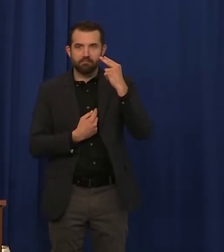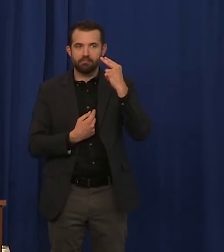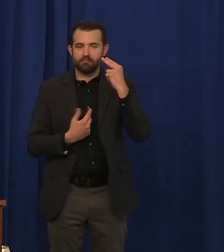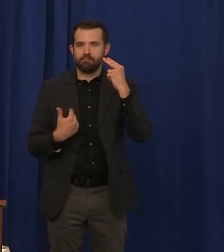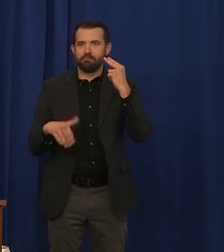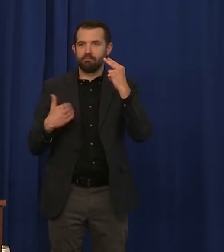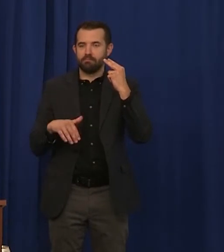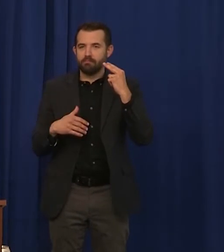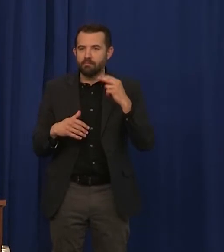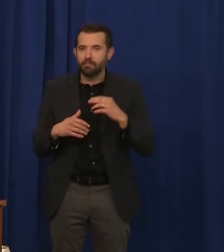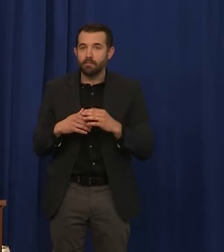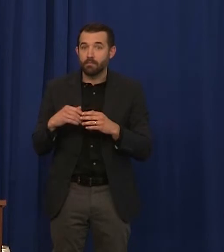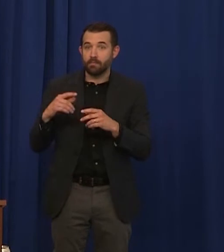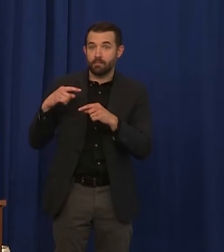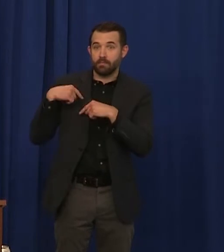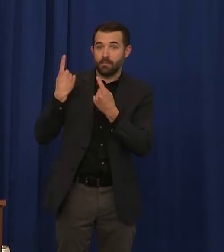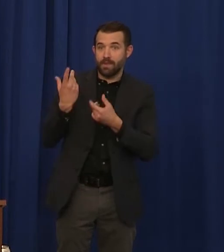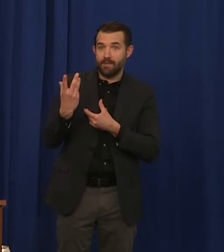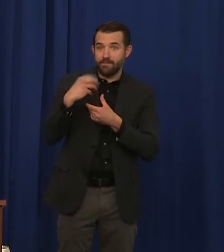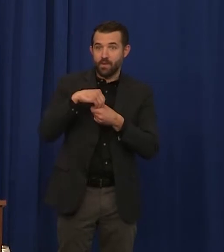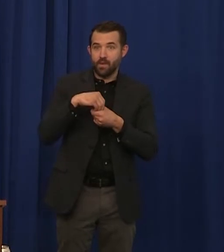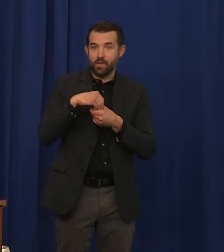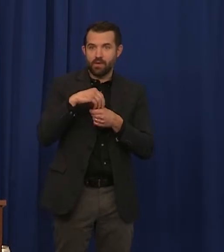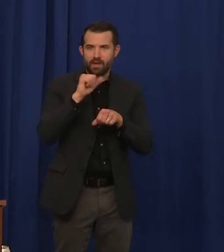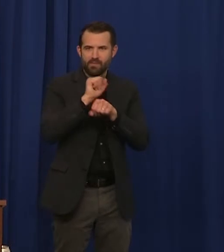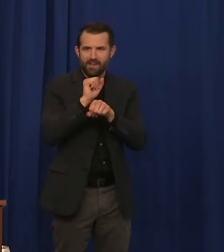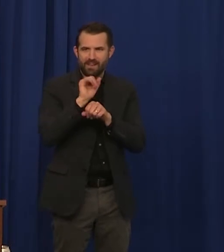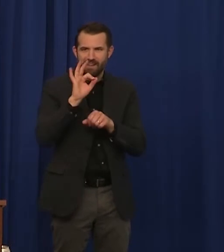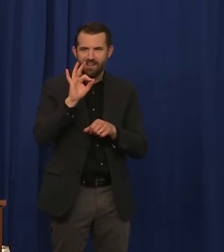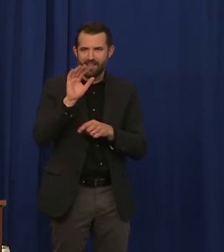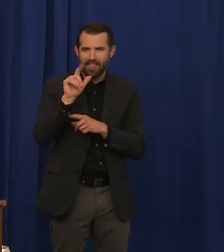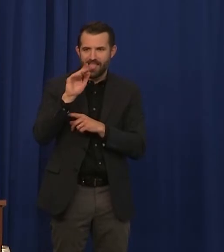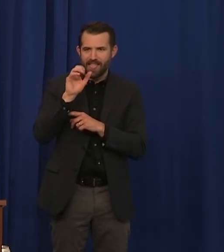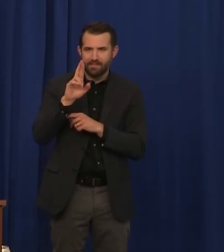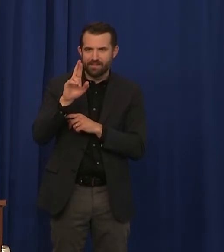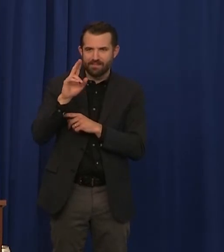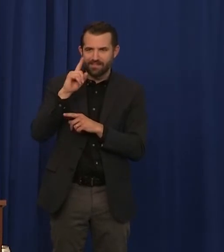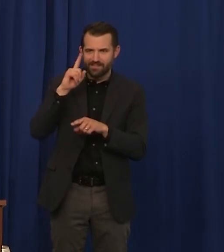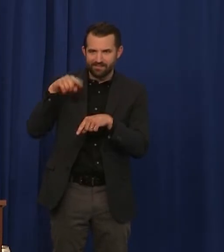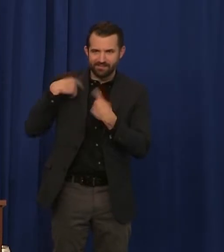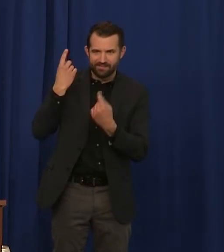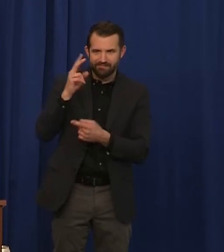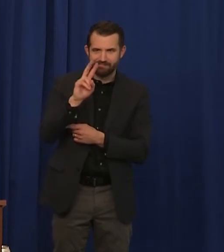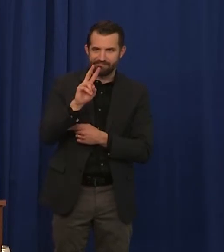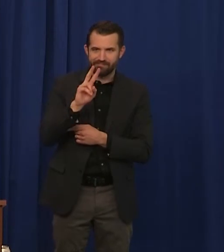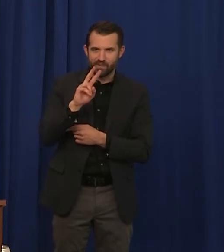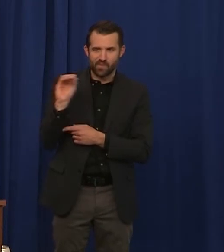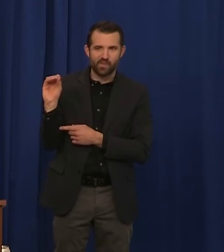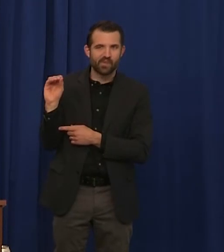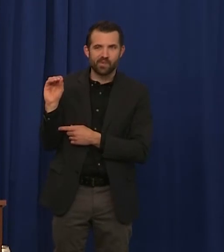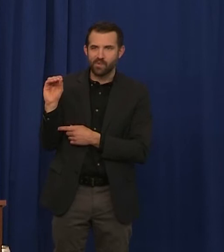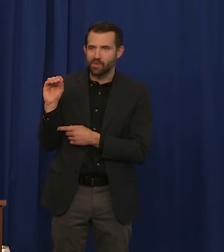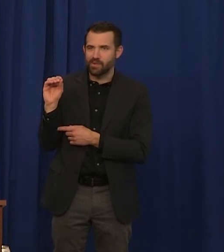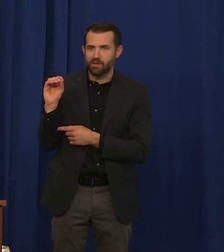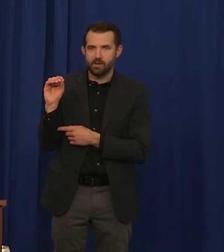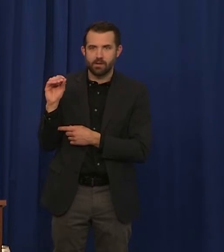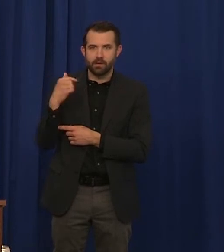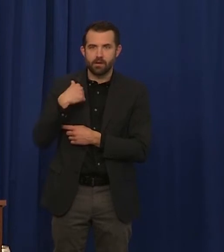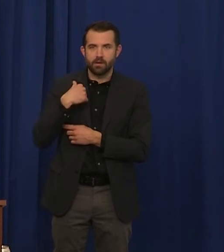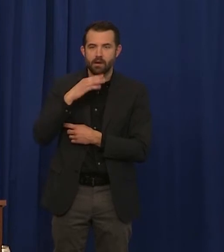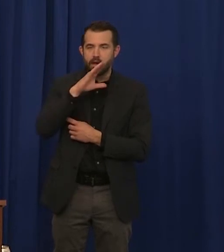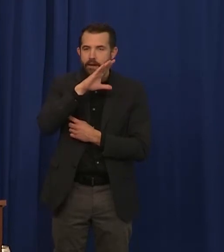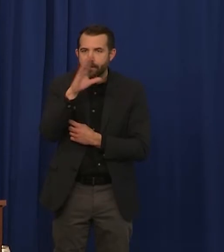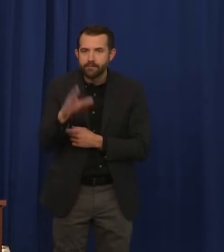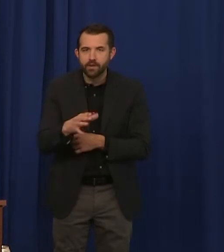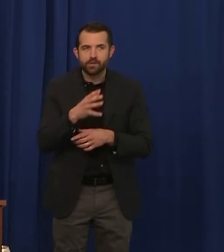Department of Labor programs since probably the early 2000s, and I have never received